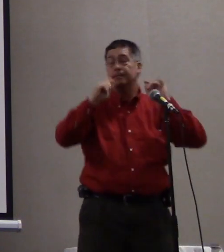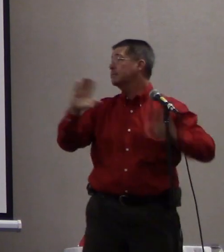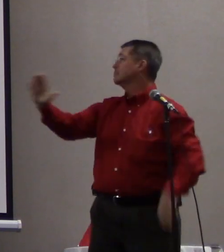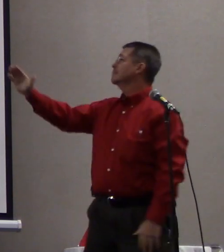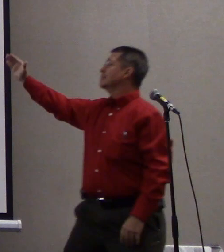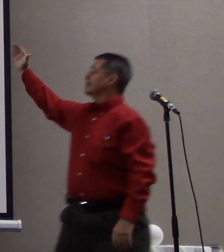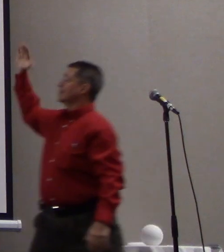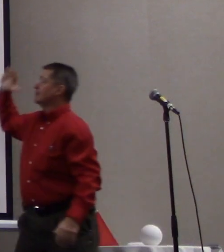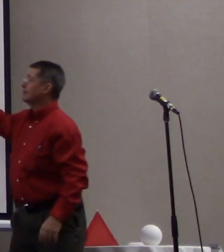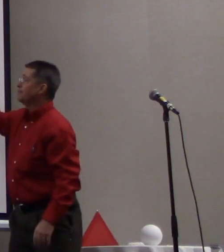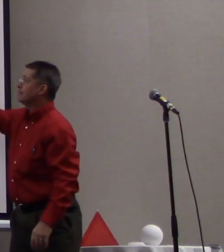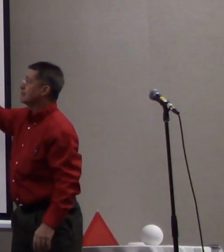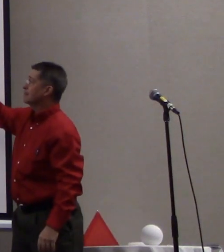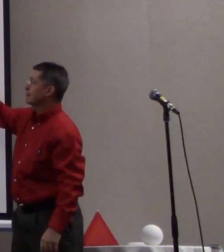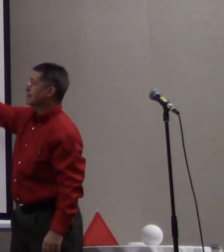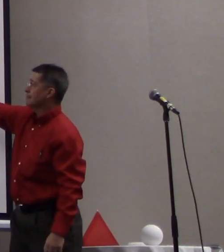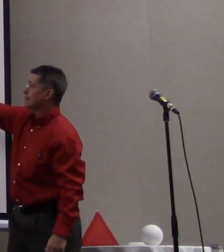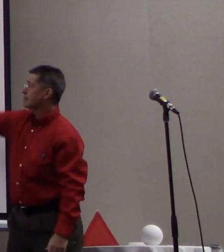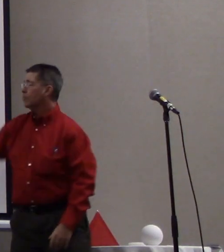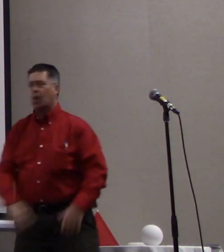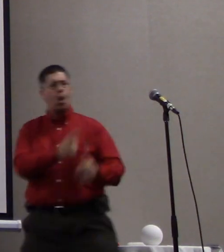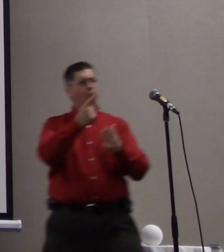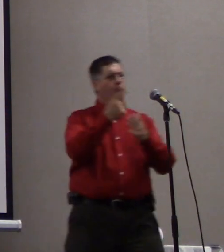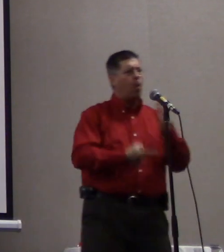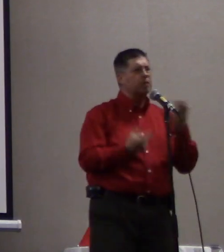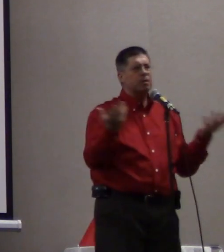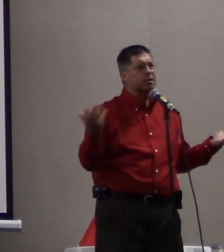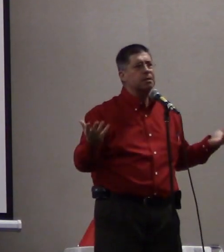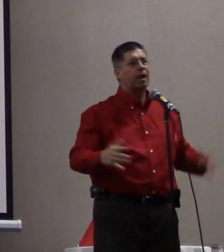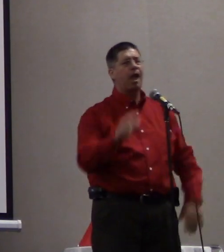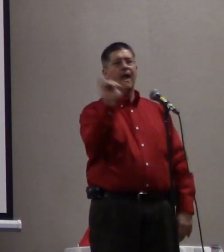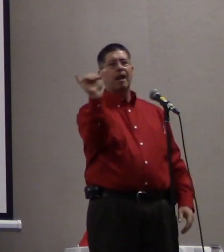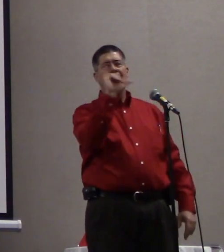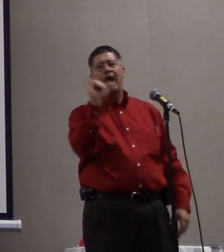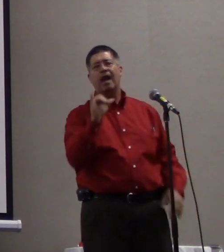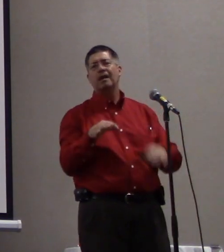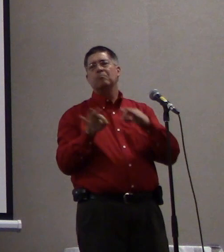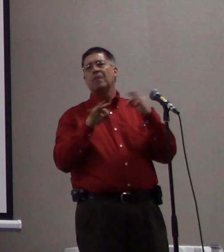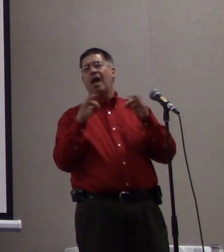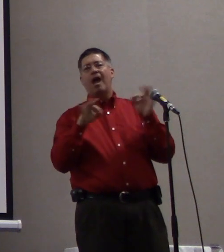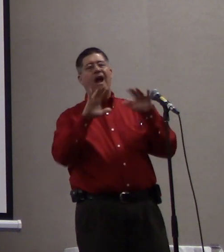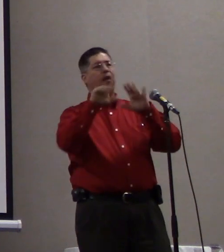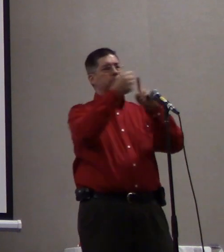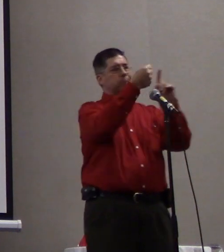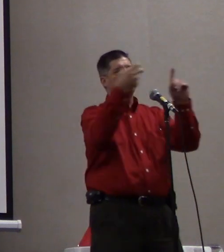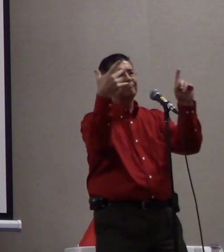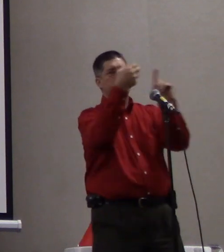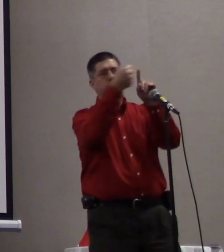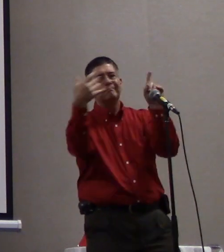expressions and expansion and all of that. What is a hardware store? It's